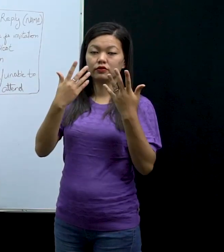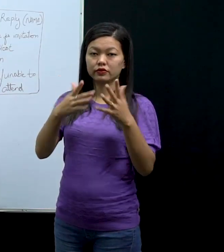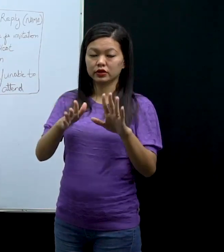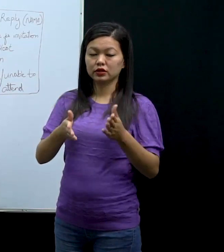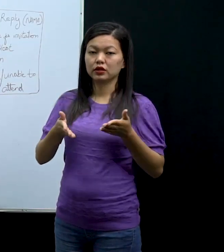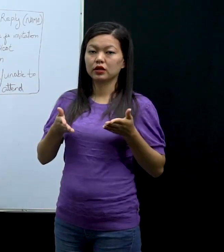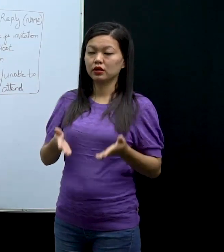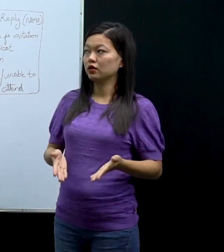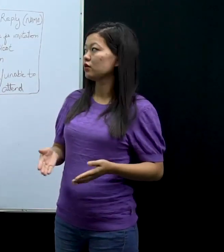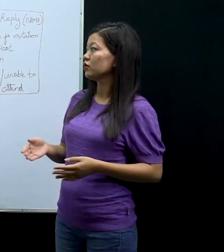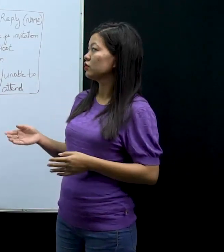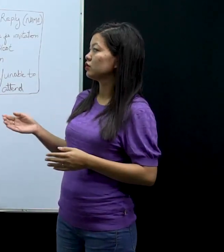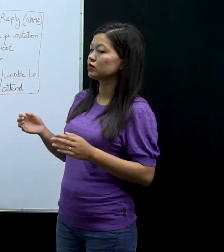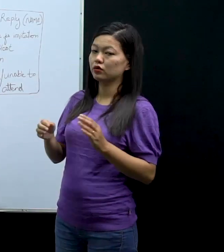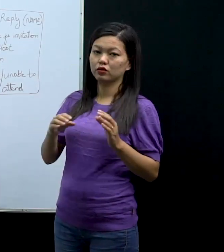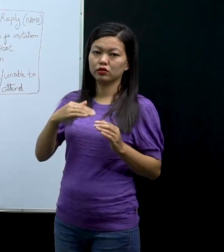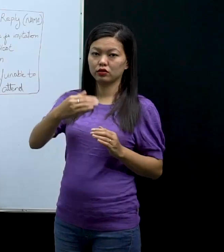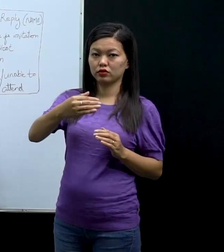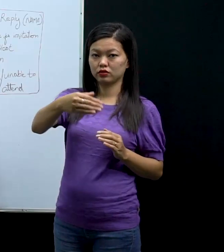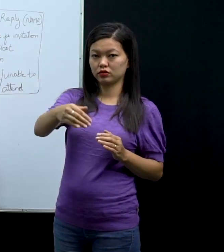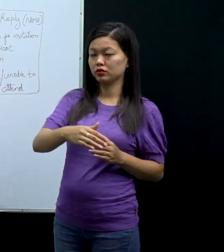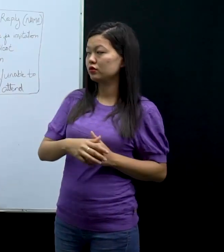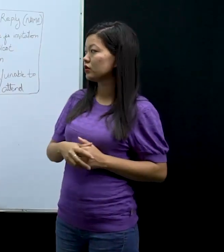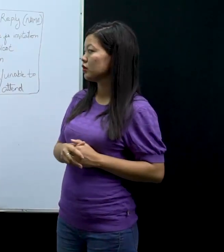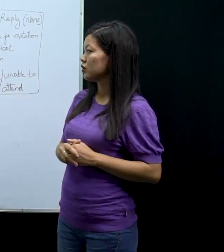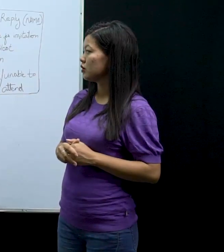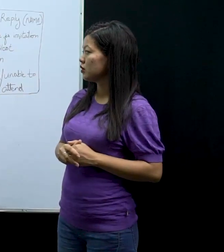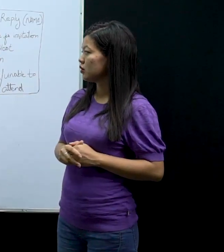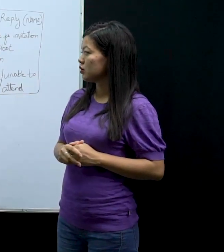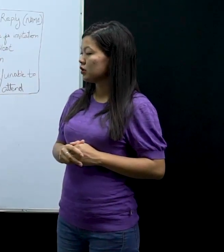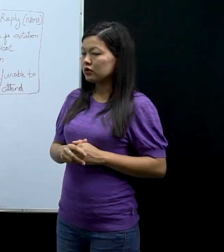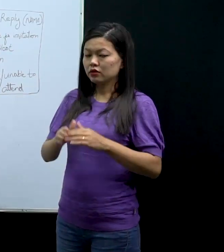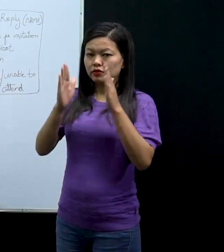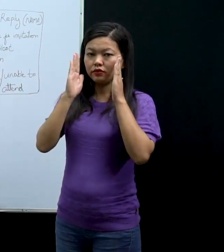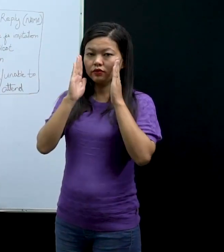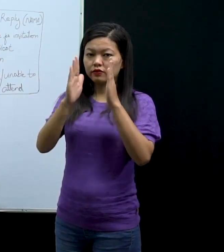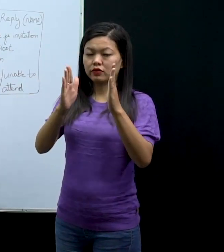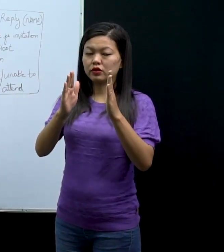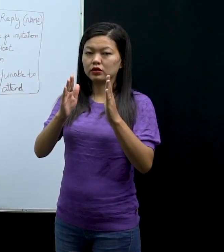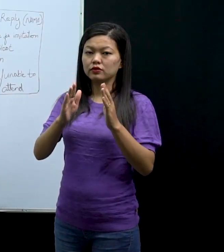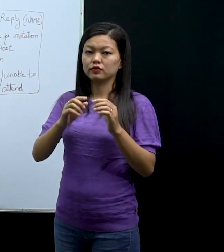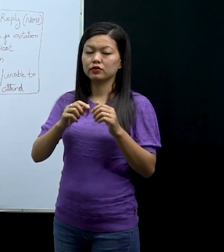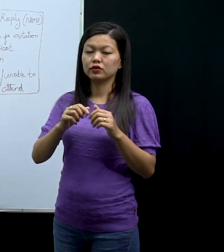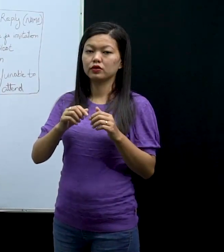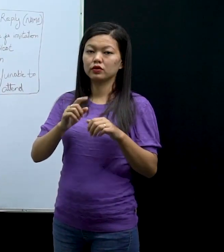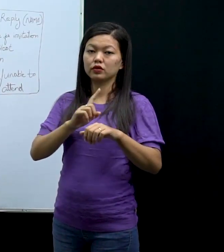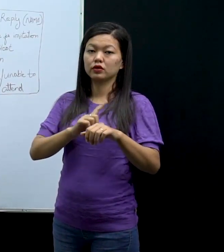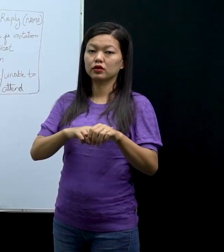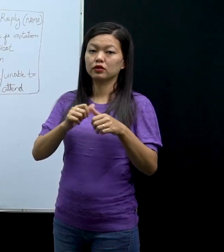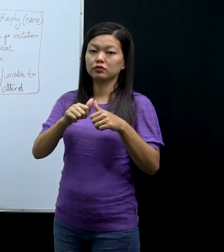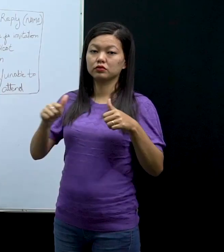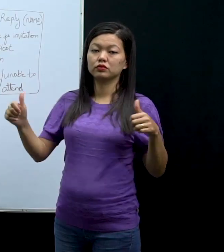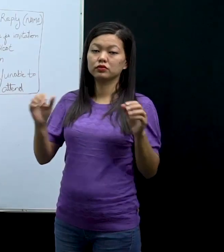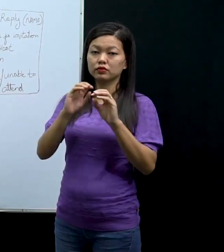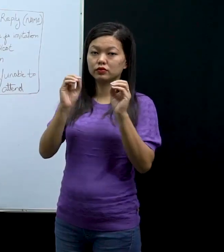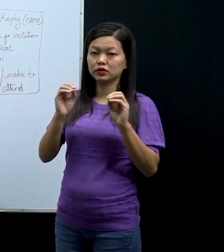example that I'm going to show you today. We will not focus on this for long, but unless you learn this, it will be difficult for